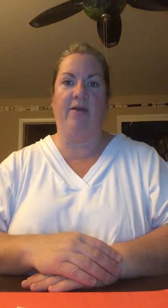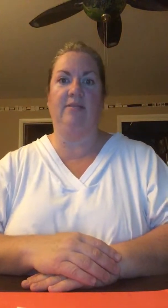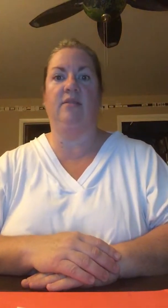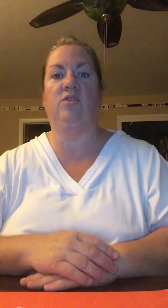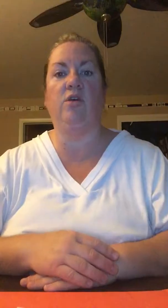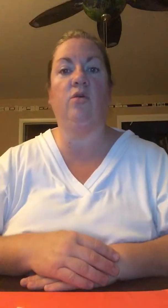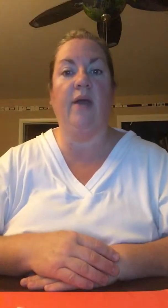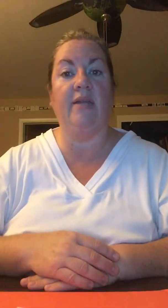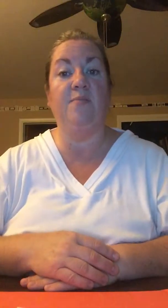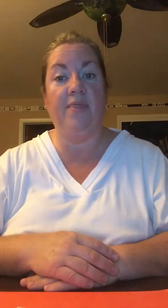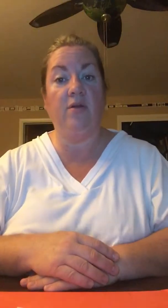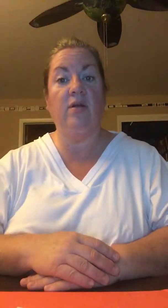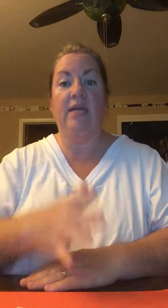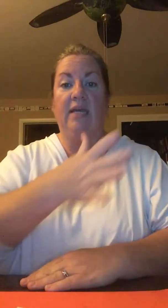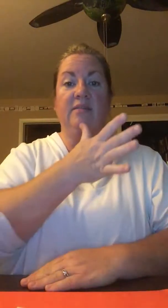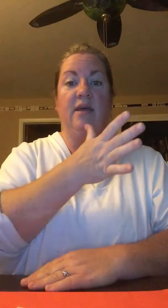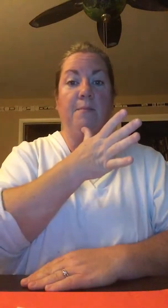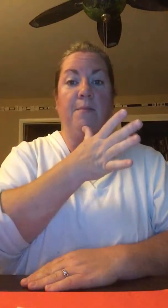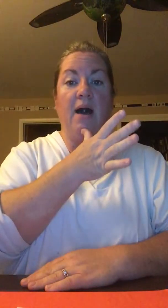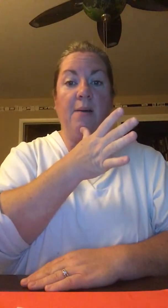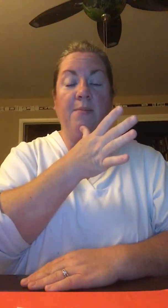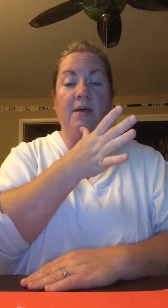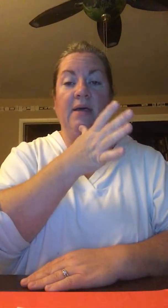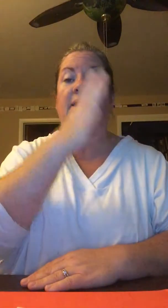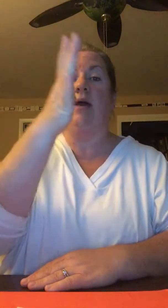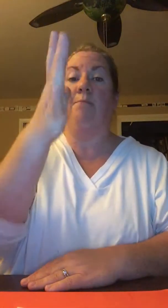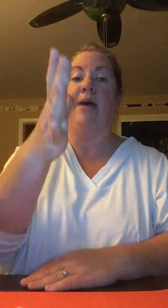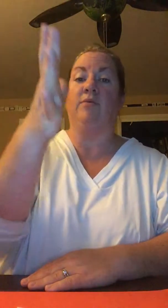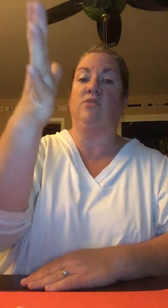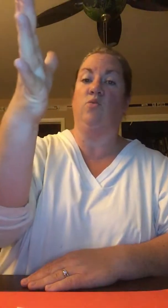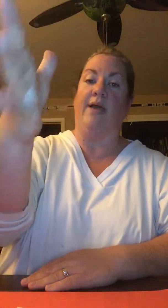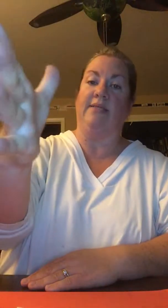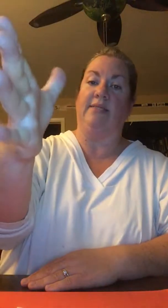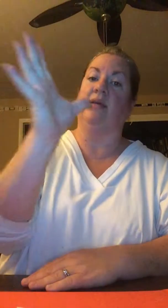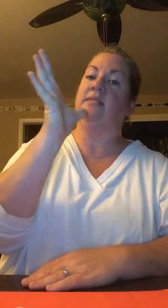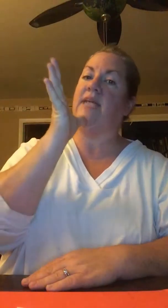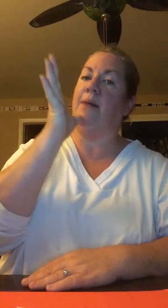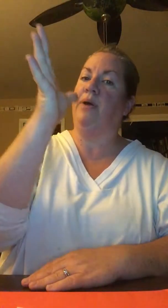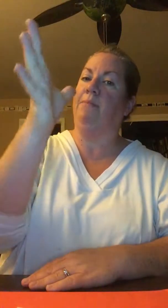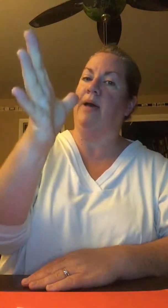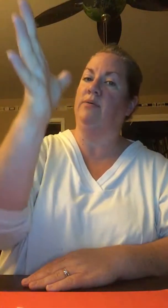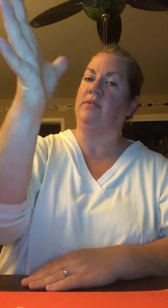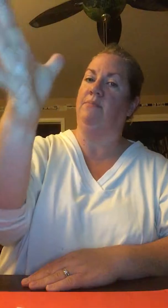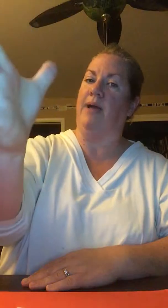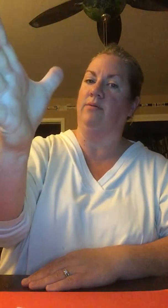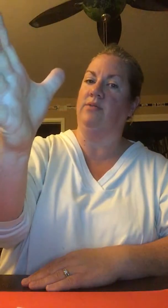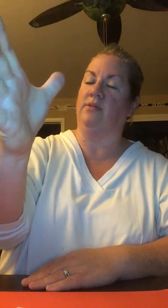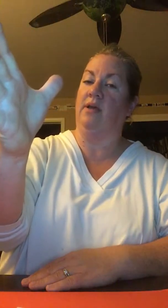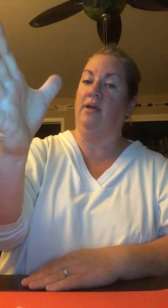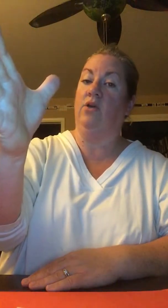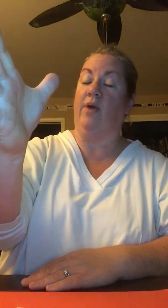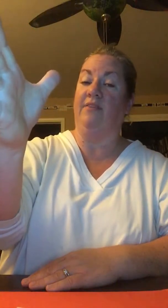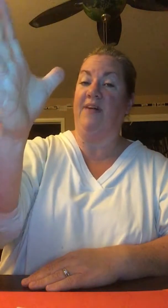Grandparents. So your grandmother is mom, bounce twice. Tap, bounce, bounce.